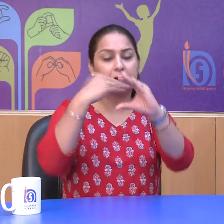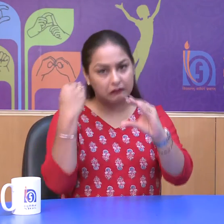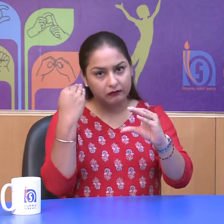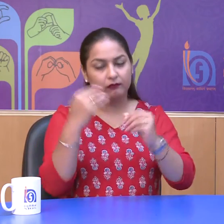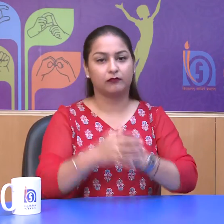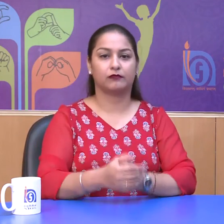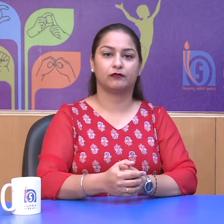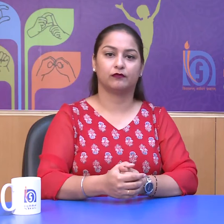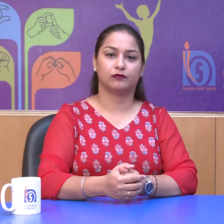at